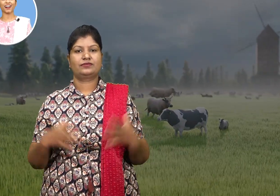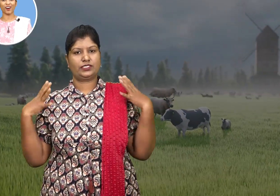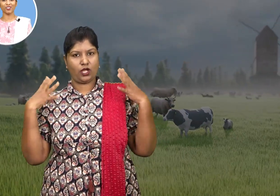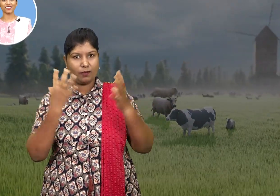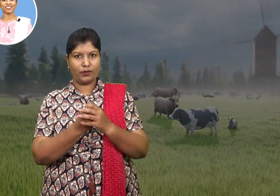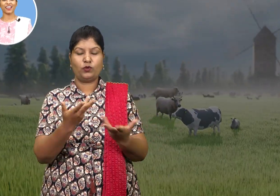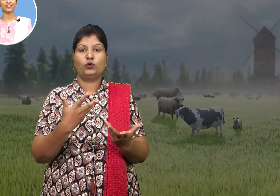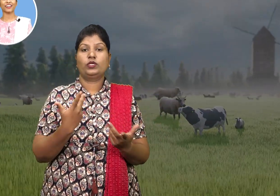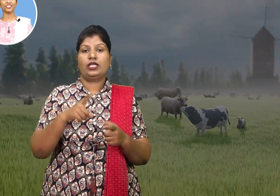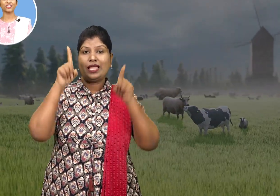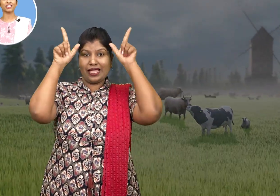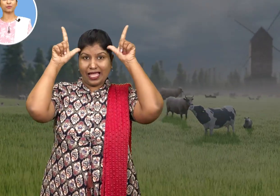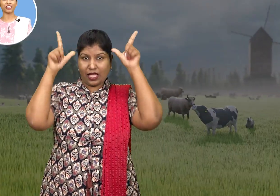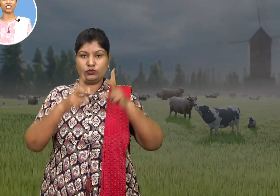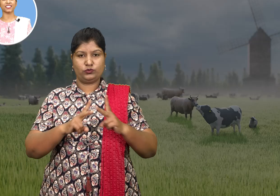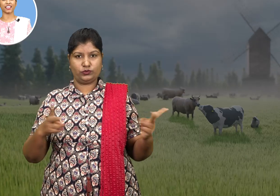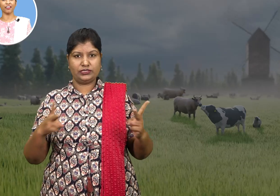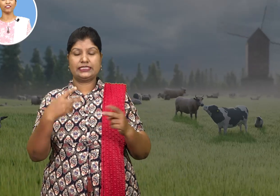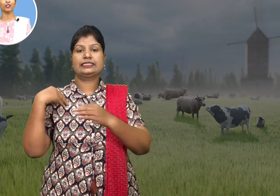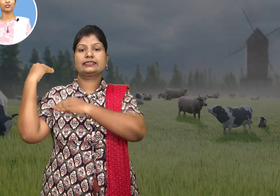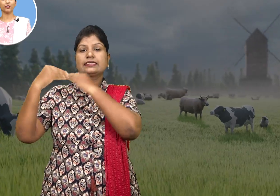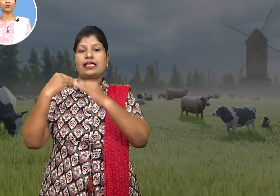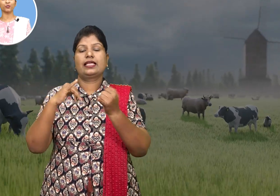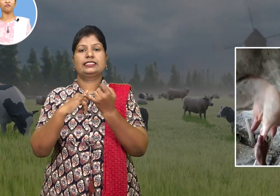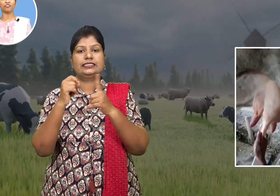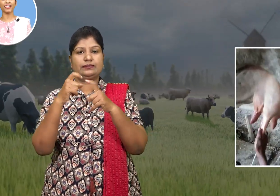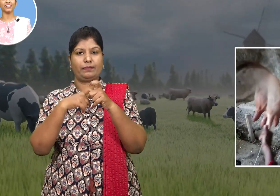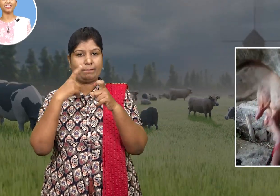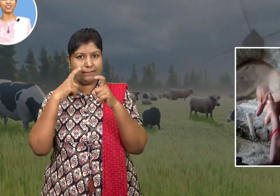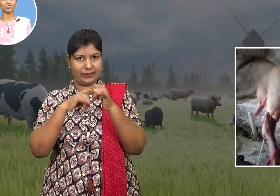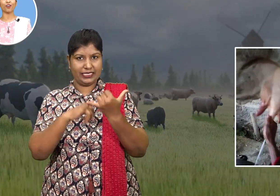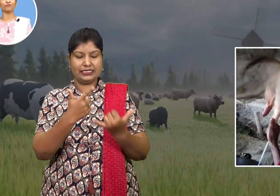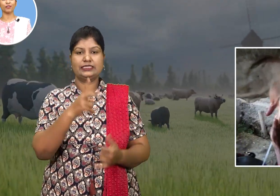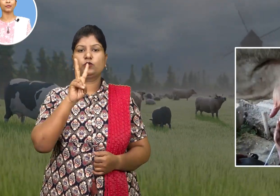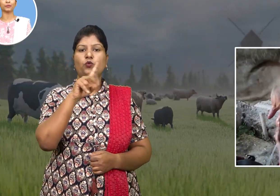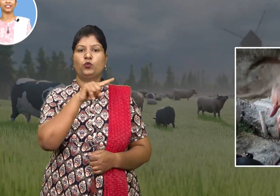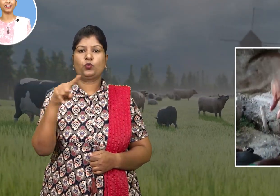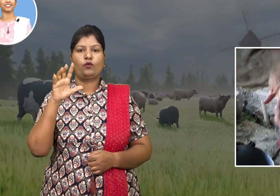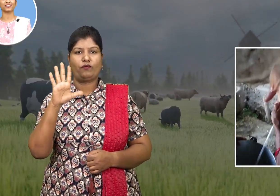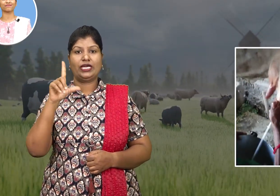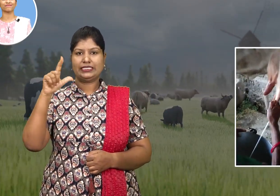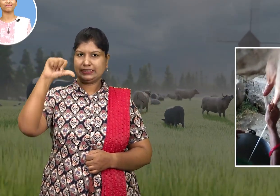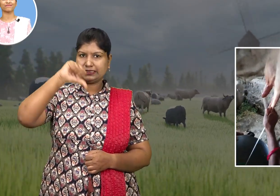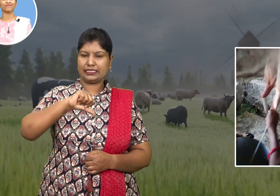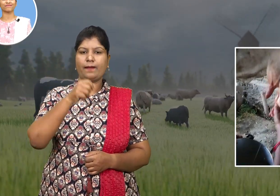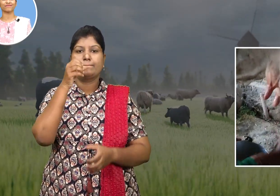Among cows, traditional species give 2 to 5 liters of milk per day.